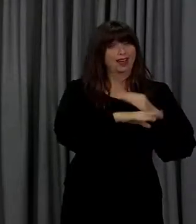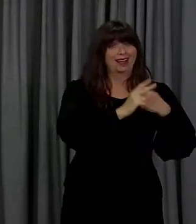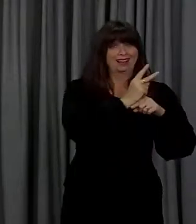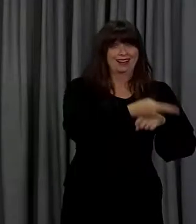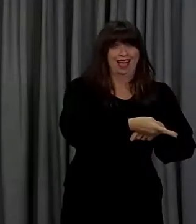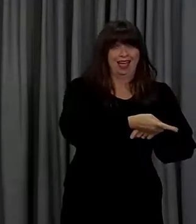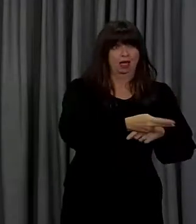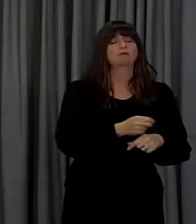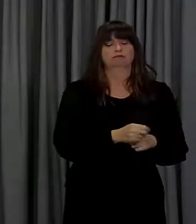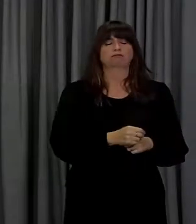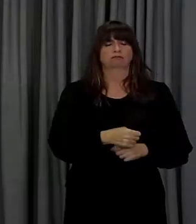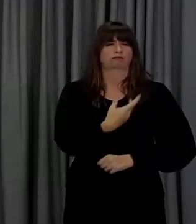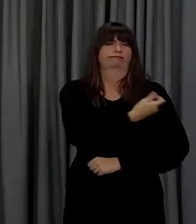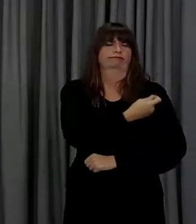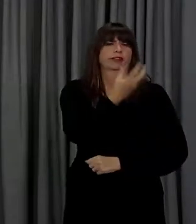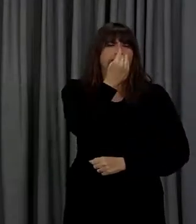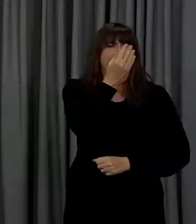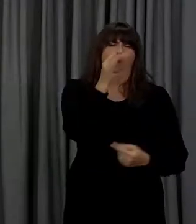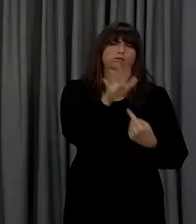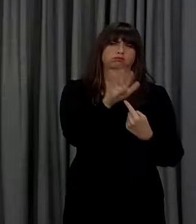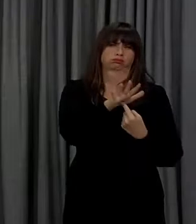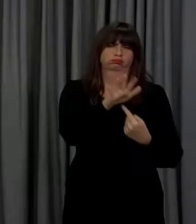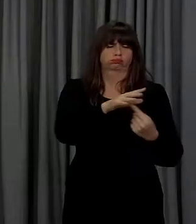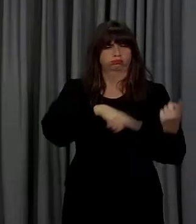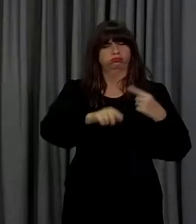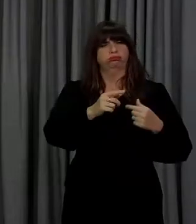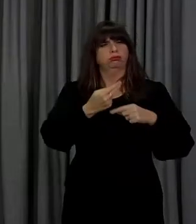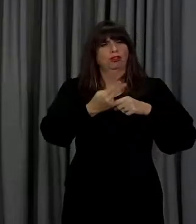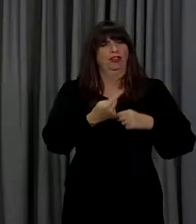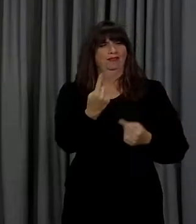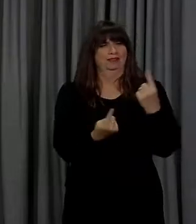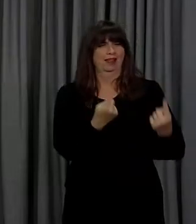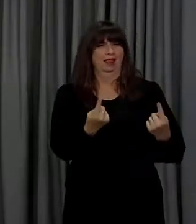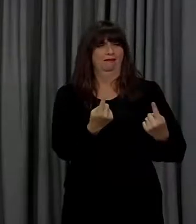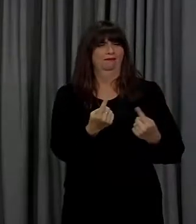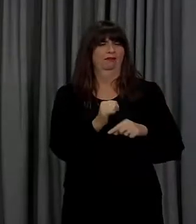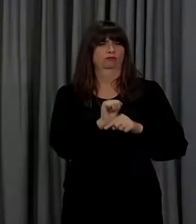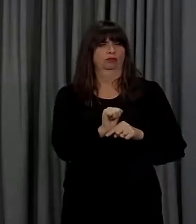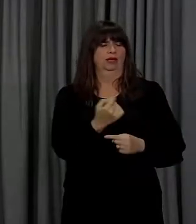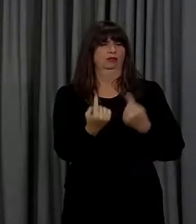to keep ourselves well, to keep others well this winter.